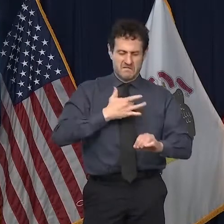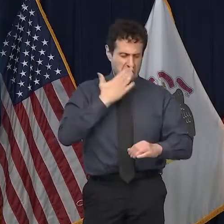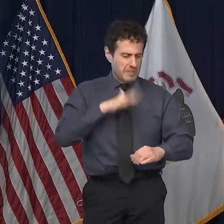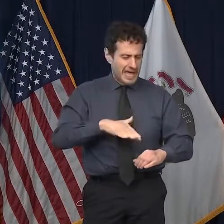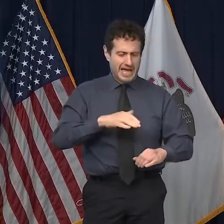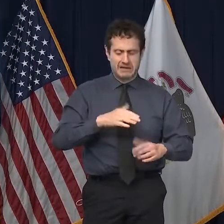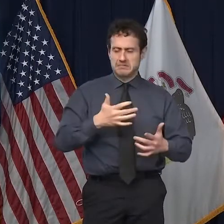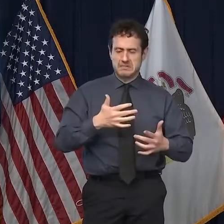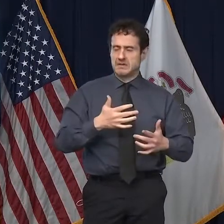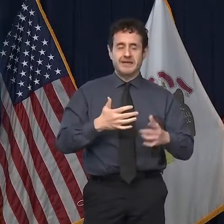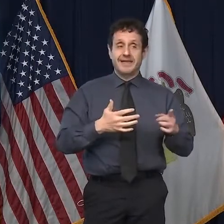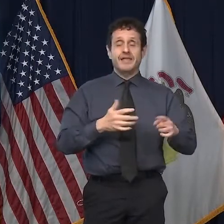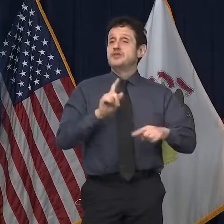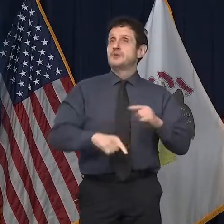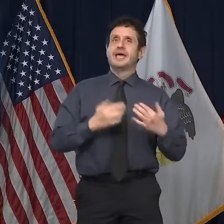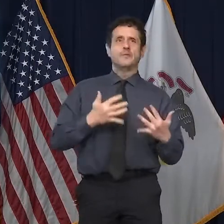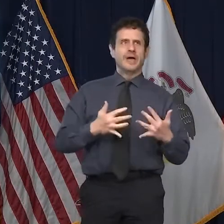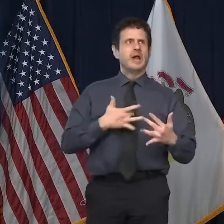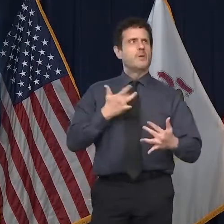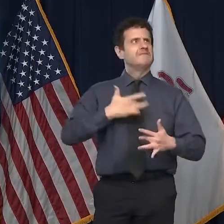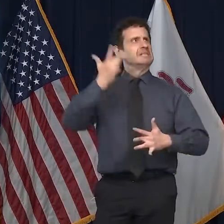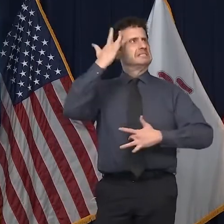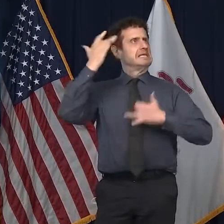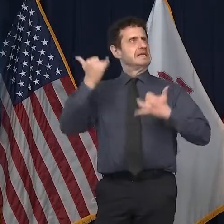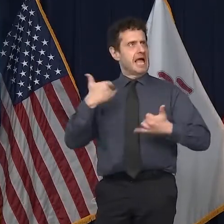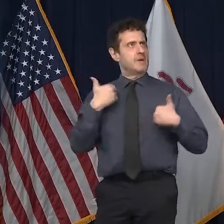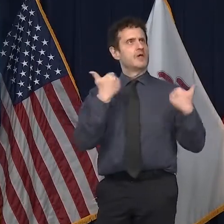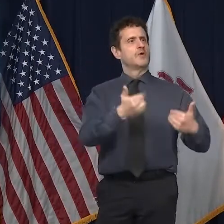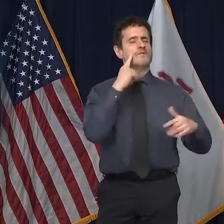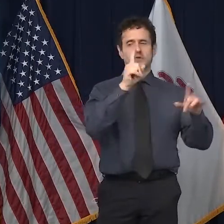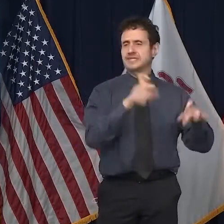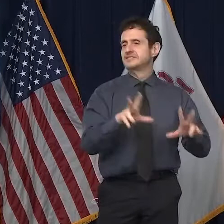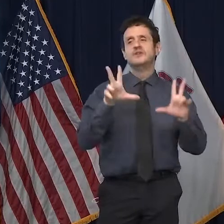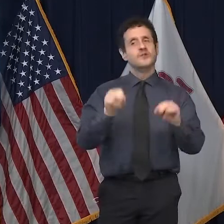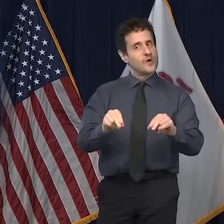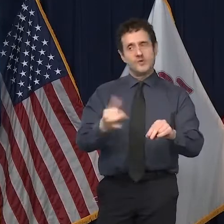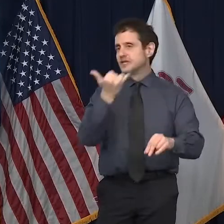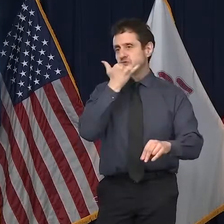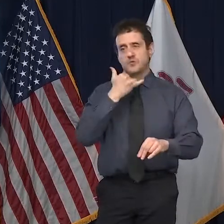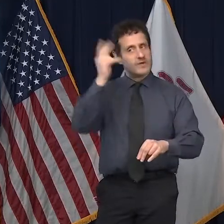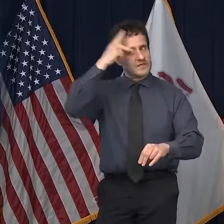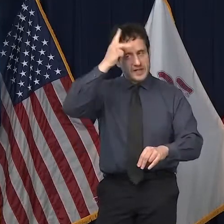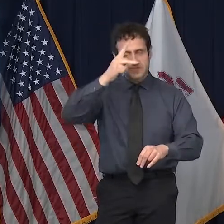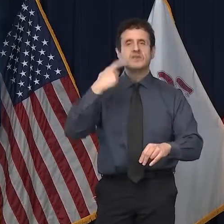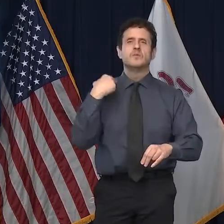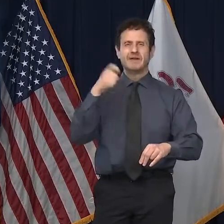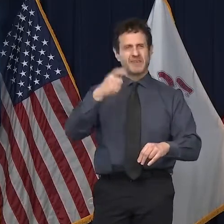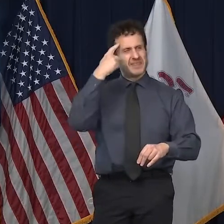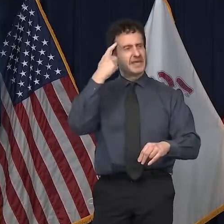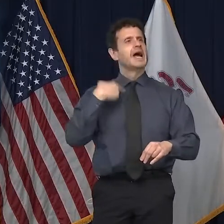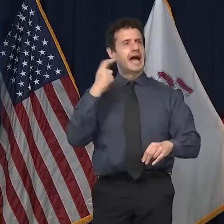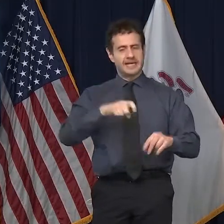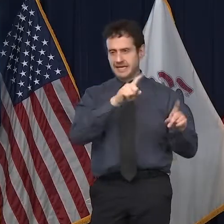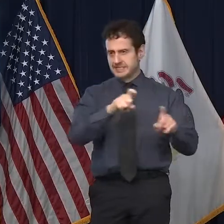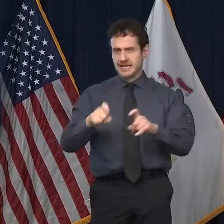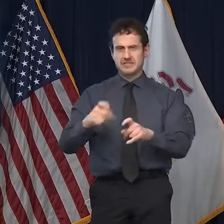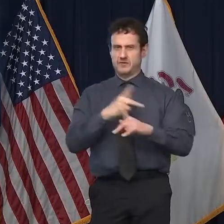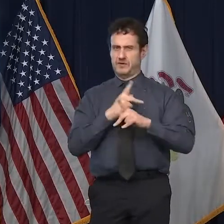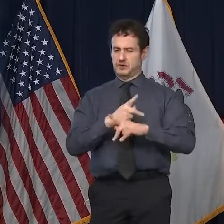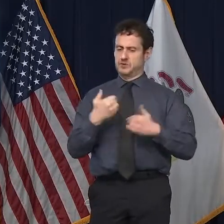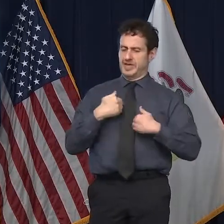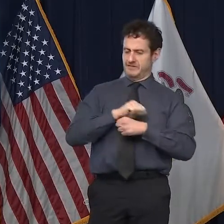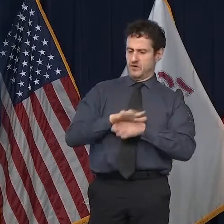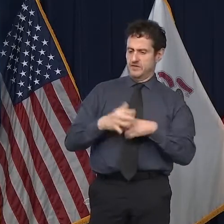away from waiting till you have symptoms to think that that's the time to go get tested. We're working with our teams to